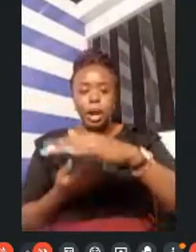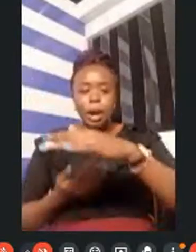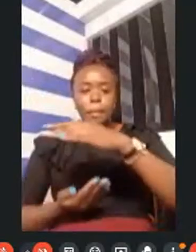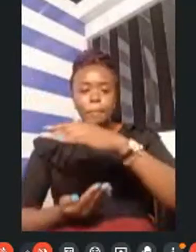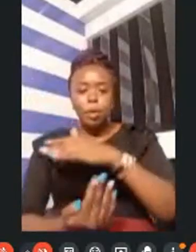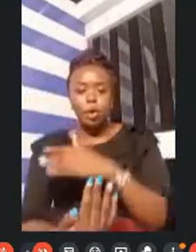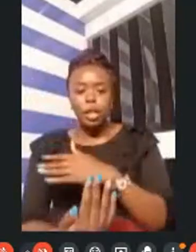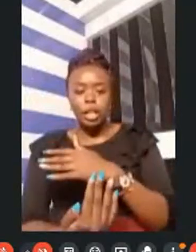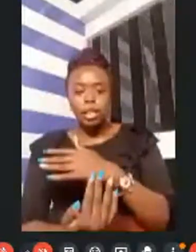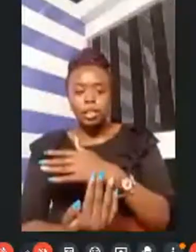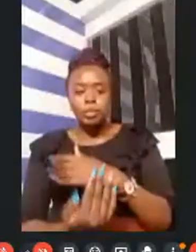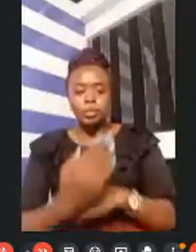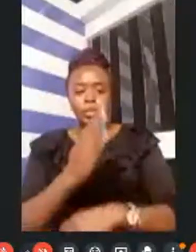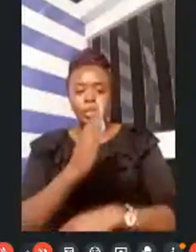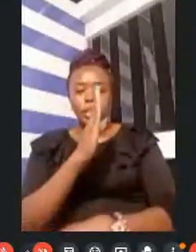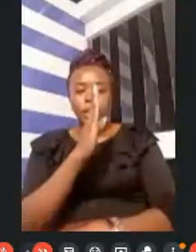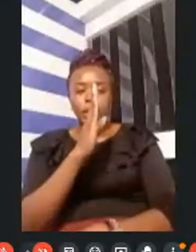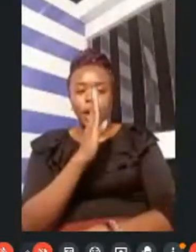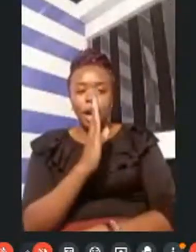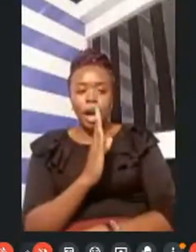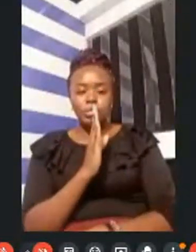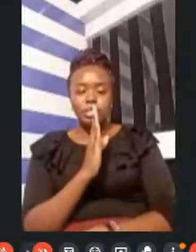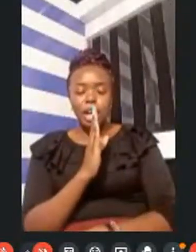morning, morning,